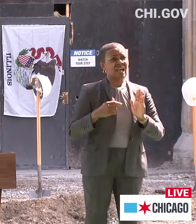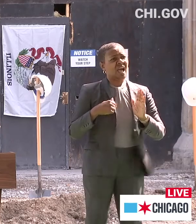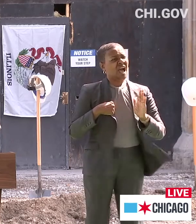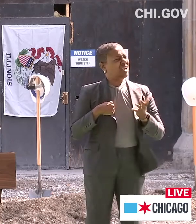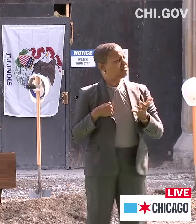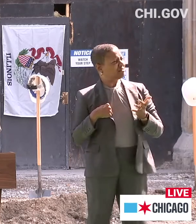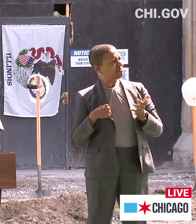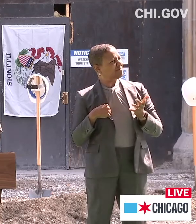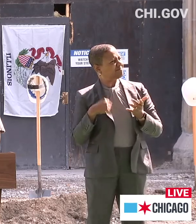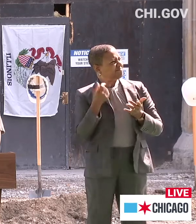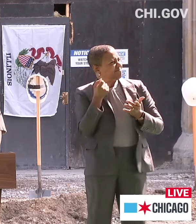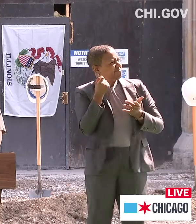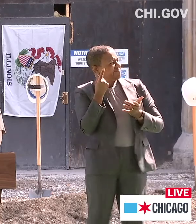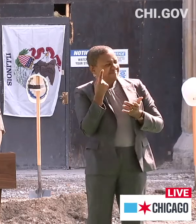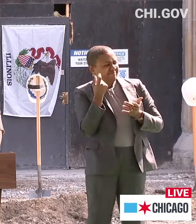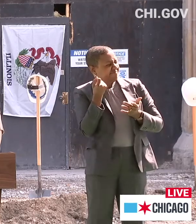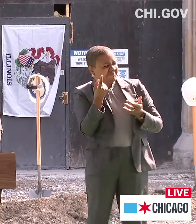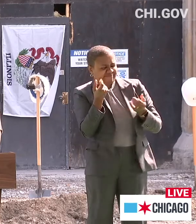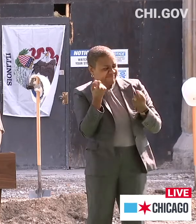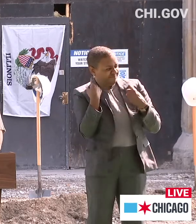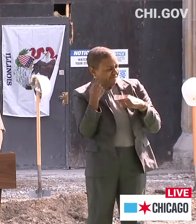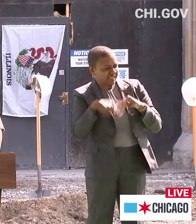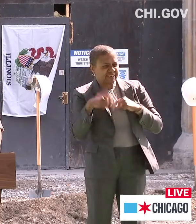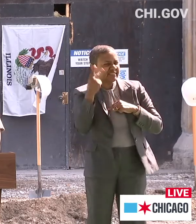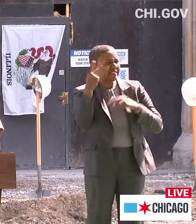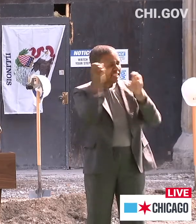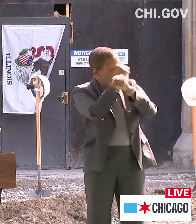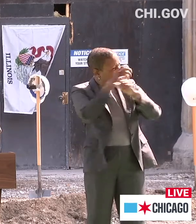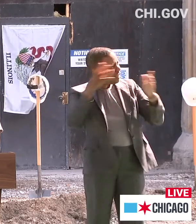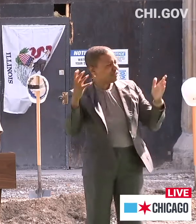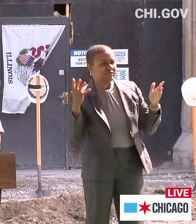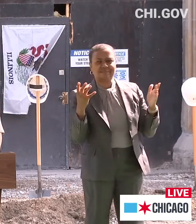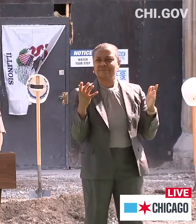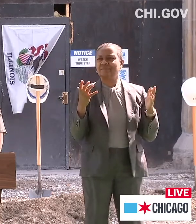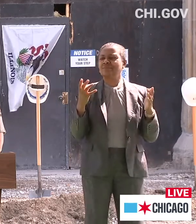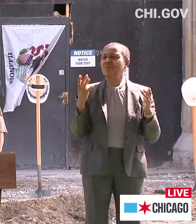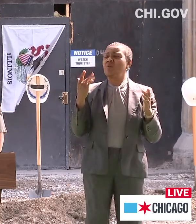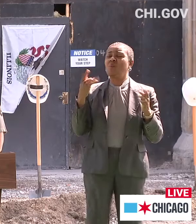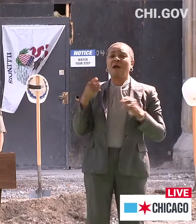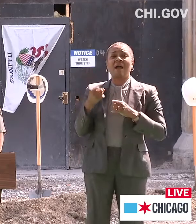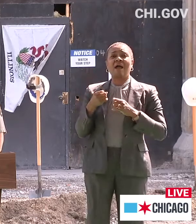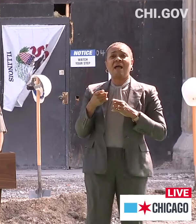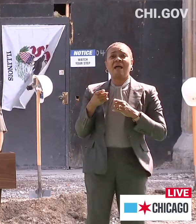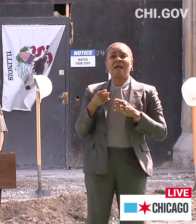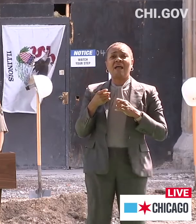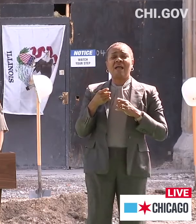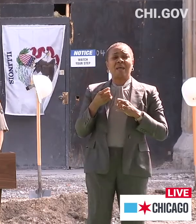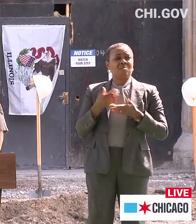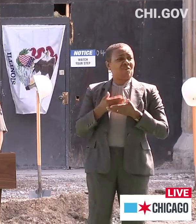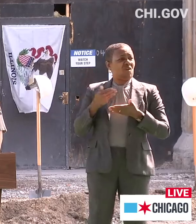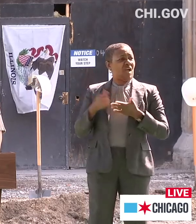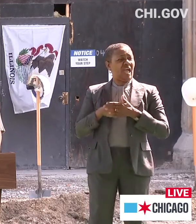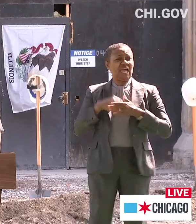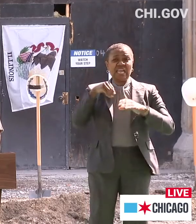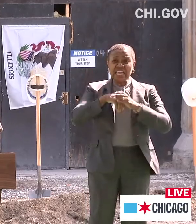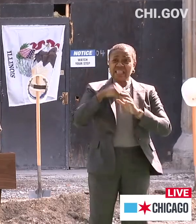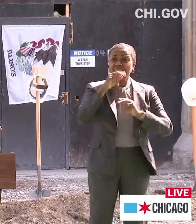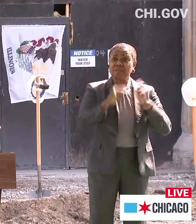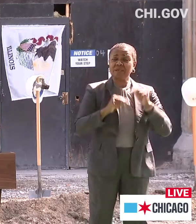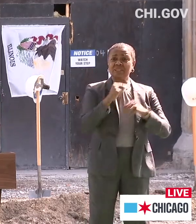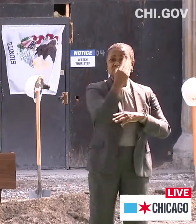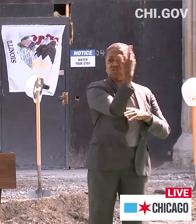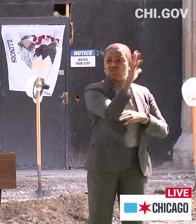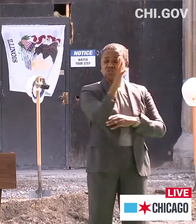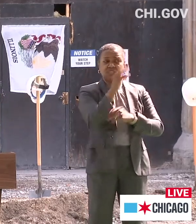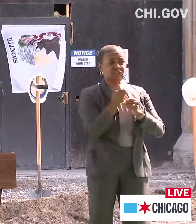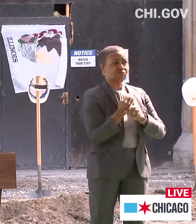bit hard to envision in there at the time because there were actually trees and shrubs growing inside the building. But